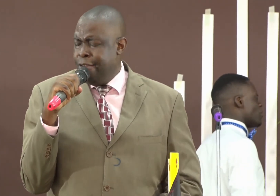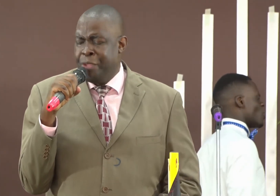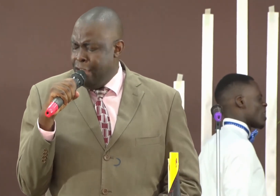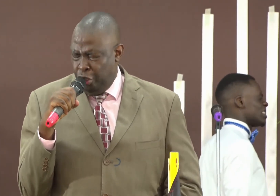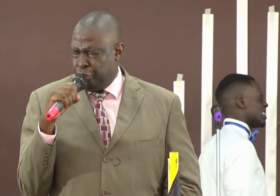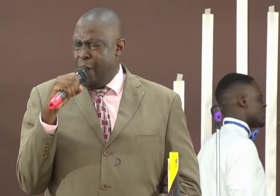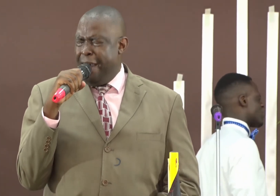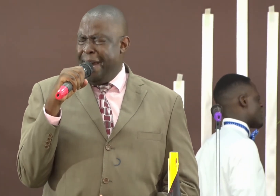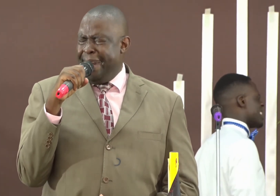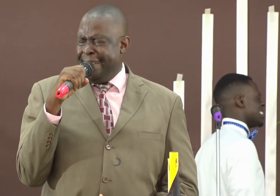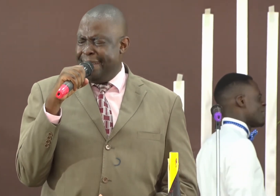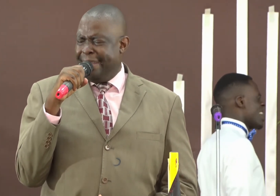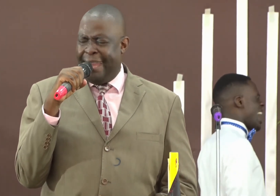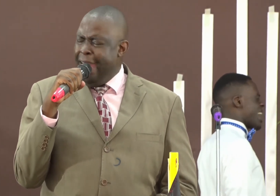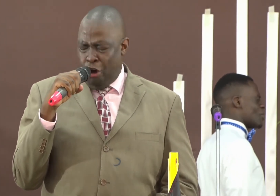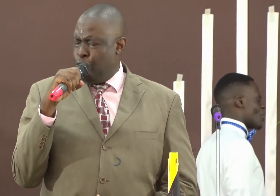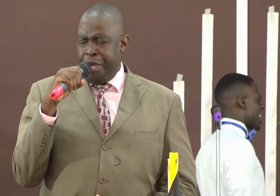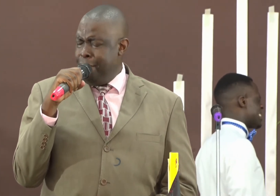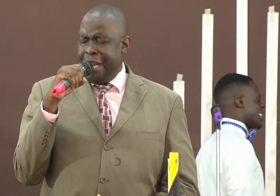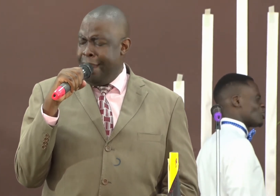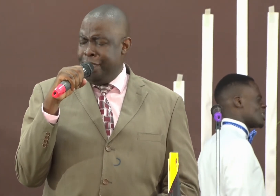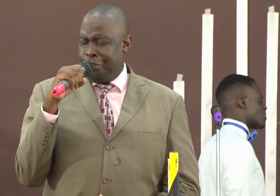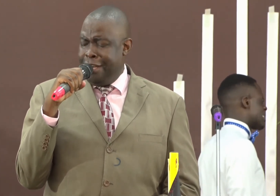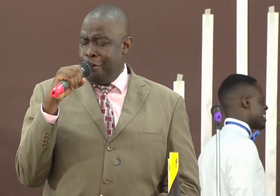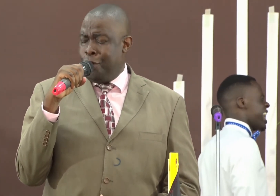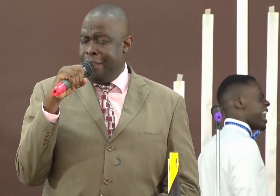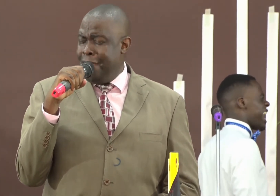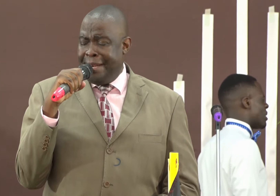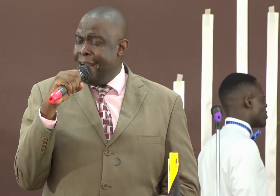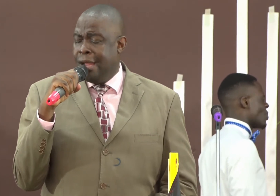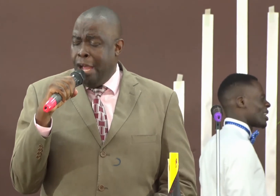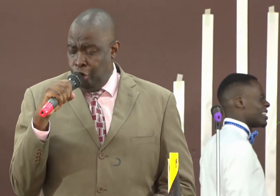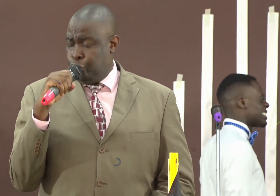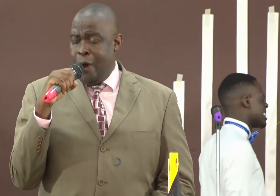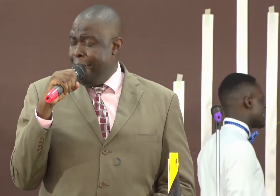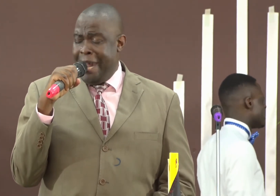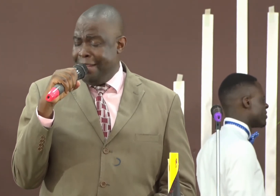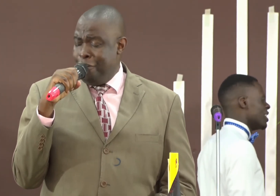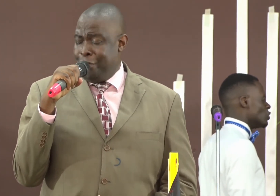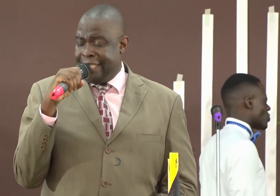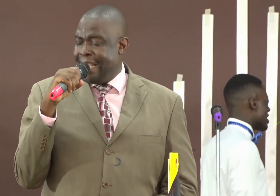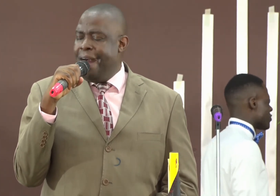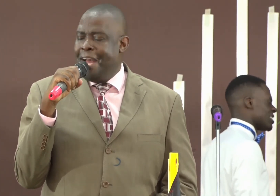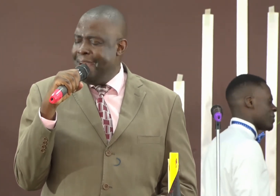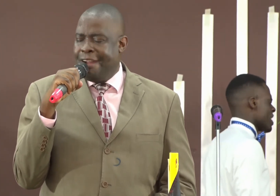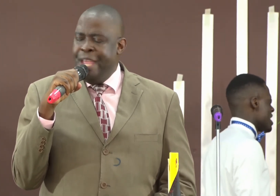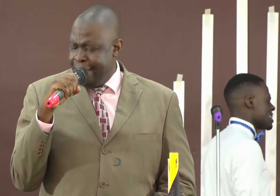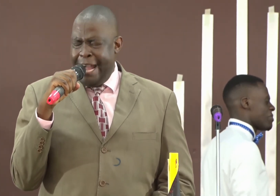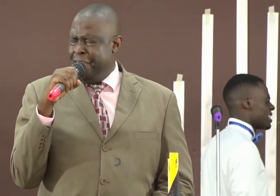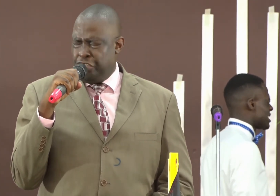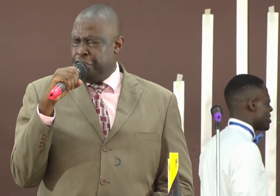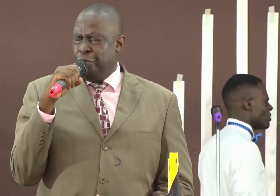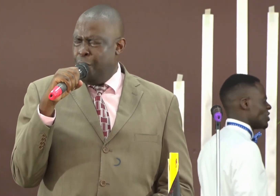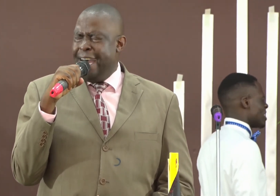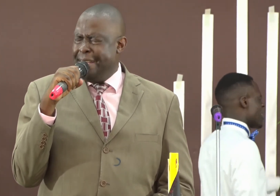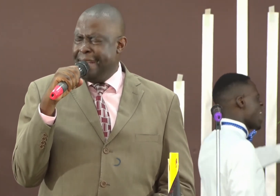se Otuwa manye Okwimirira wetwino okwimirira otuwamanyi okutakabana